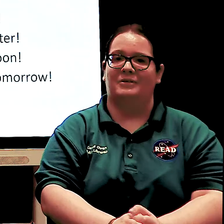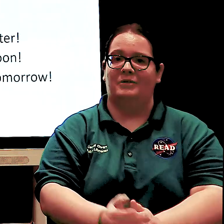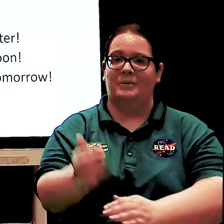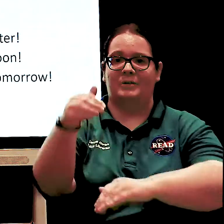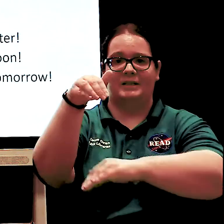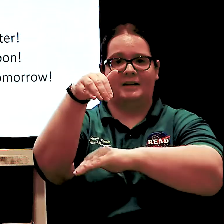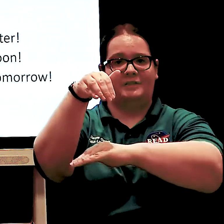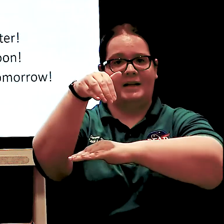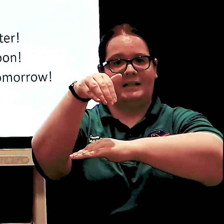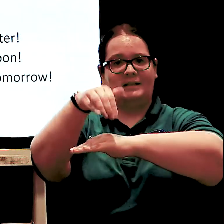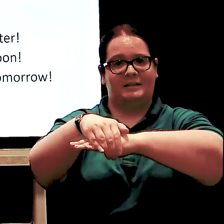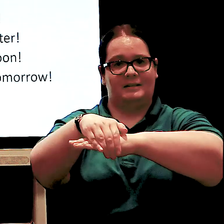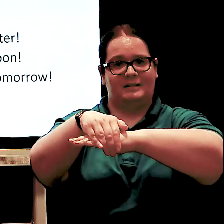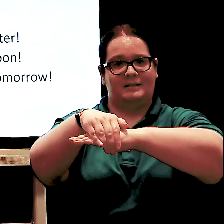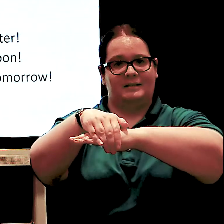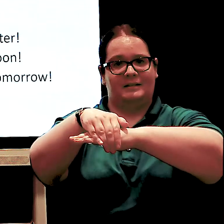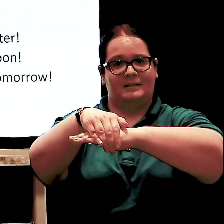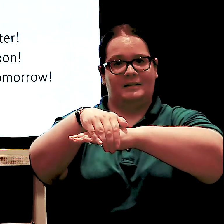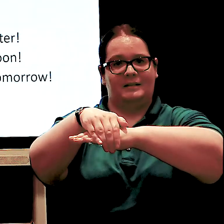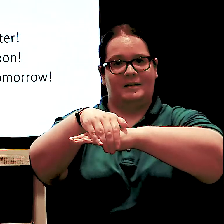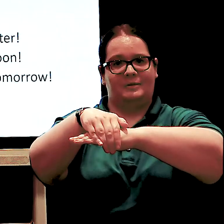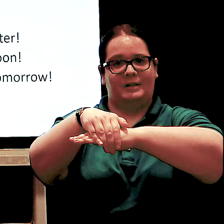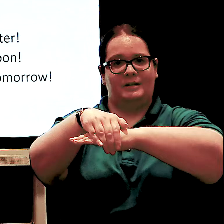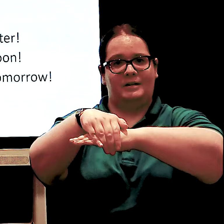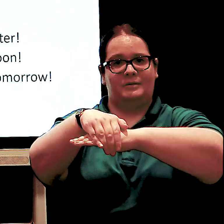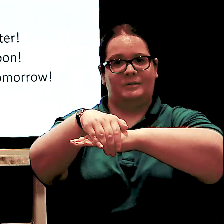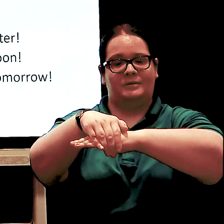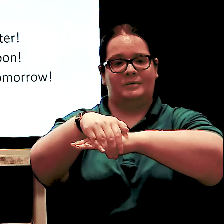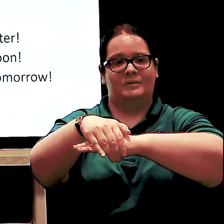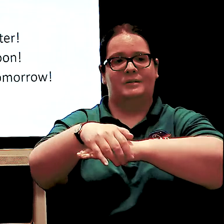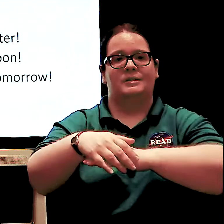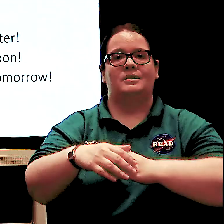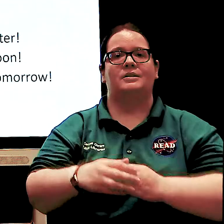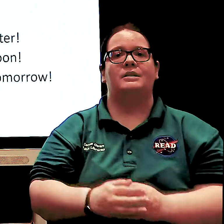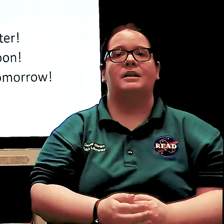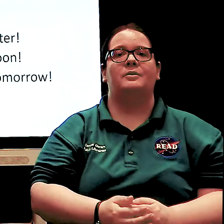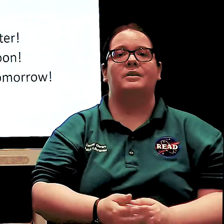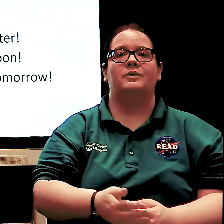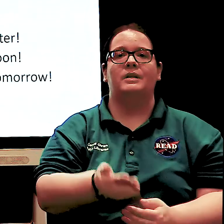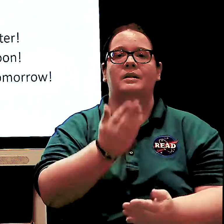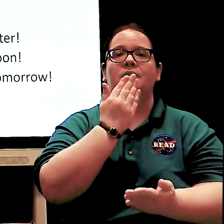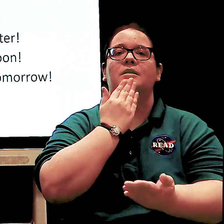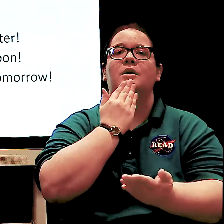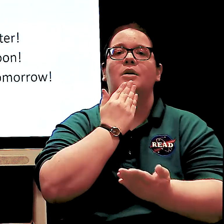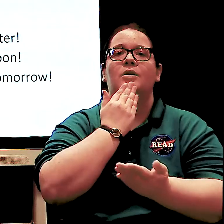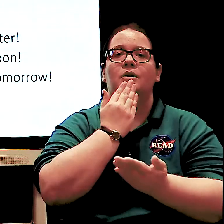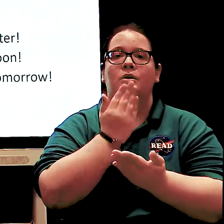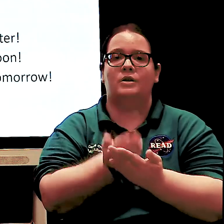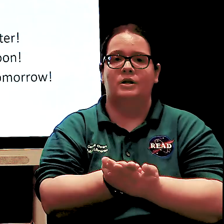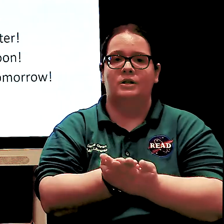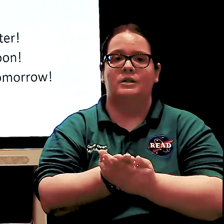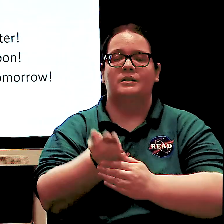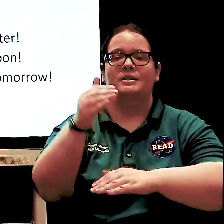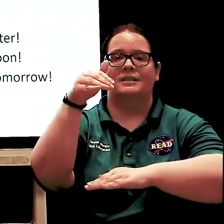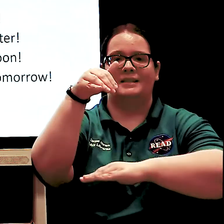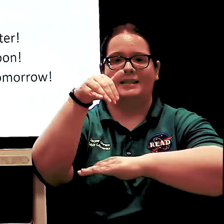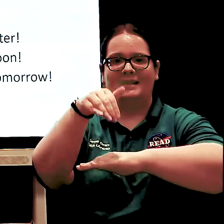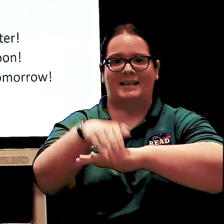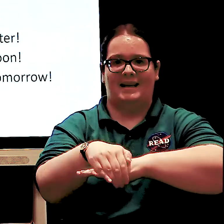remember our sign for night. There we go. So just like with our greeting, good night.